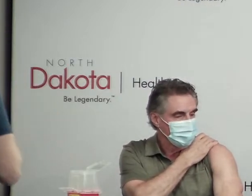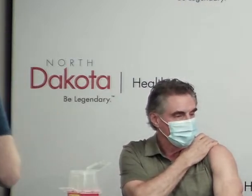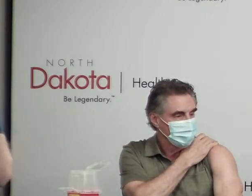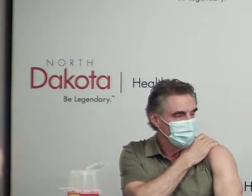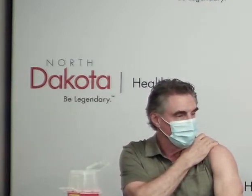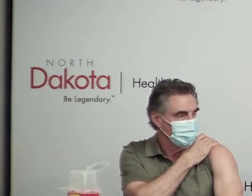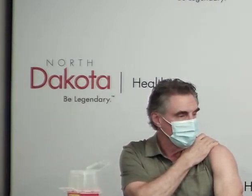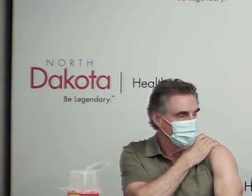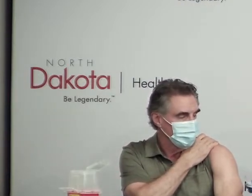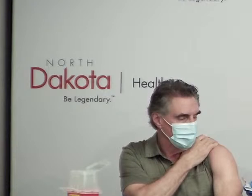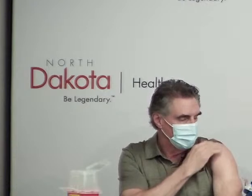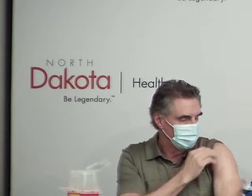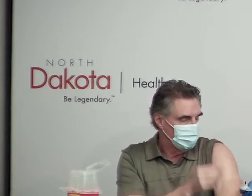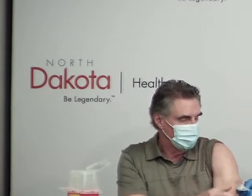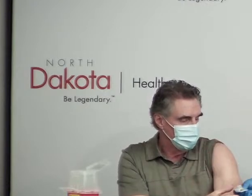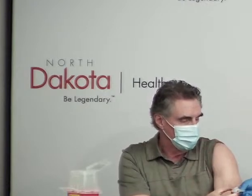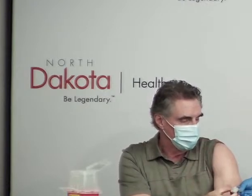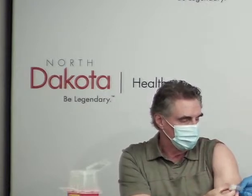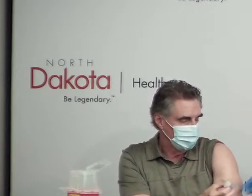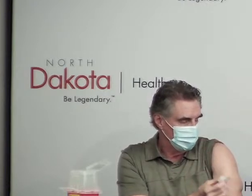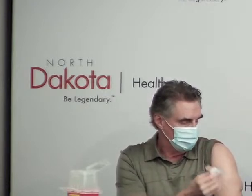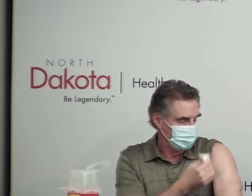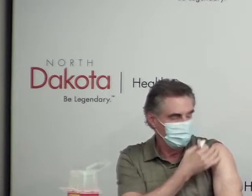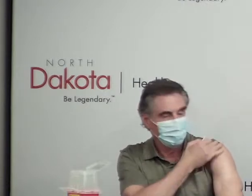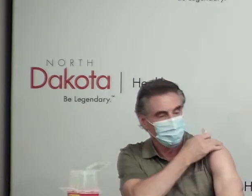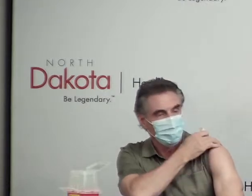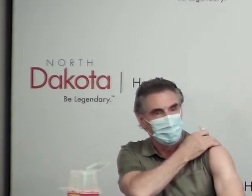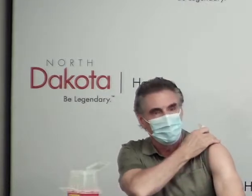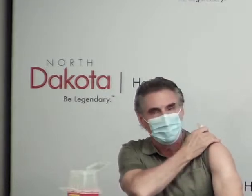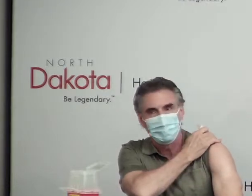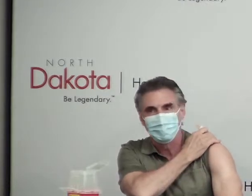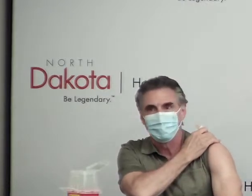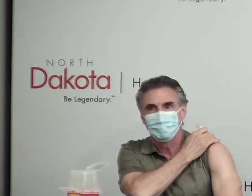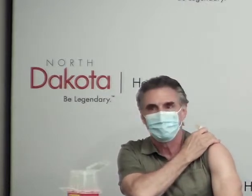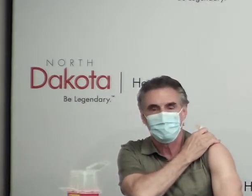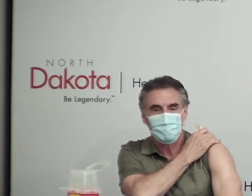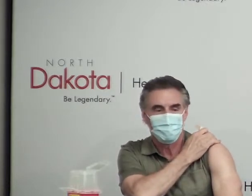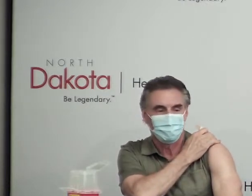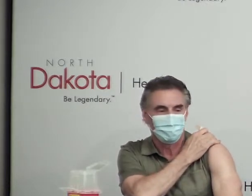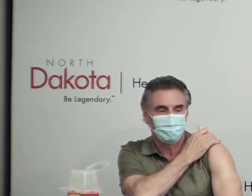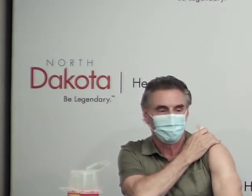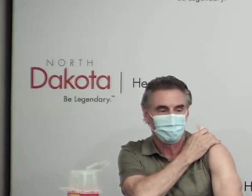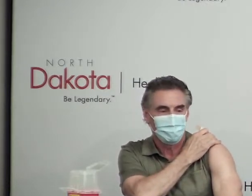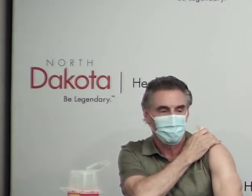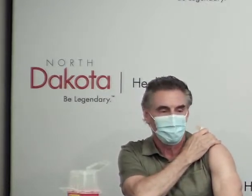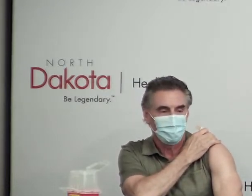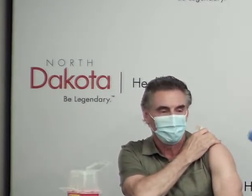Yes. yeah. Can I hold your Band-Aid for First me? time I've been 65, so. There you go.